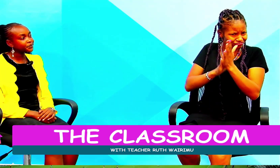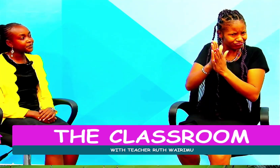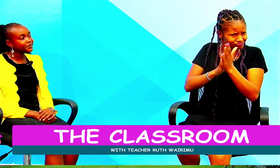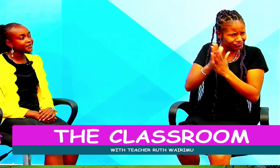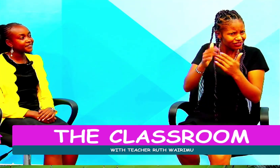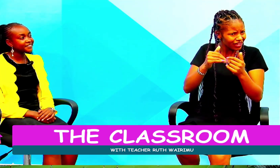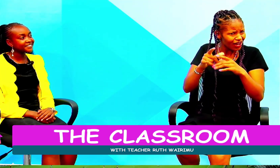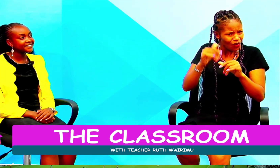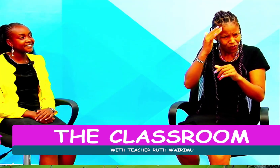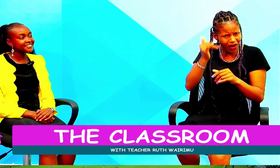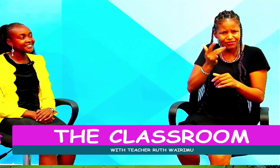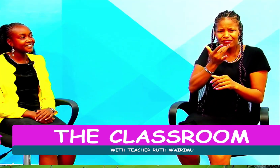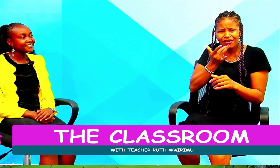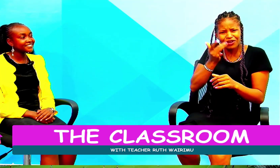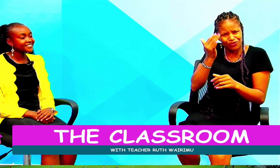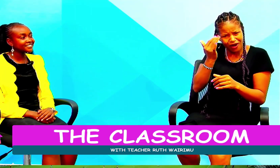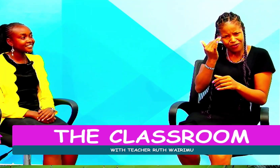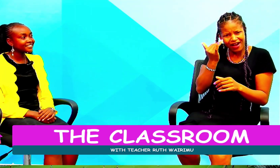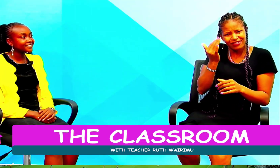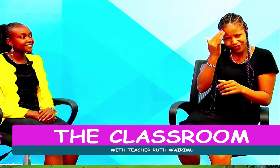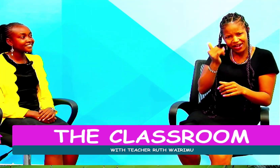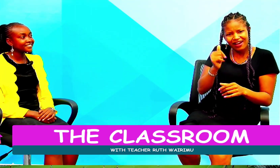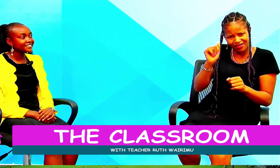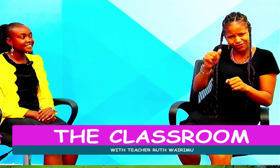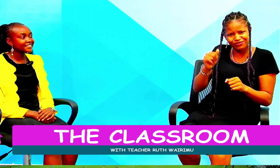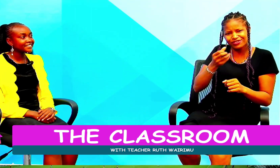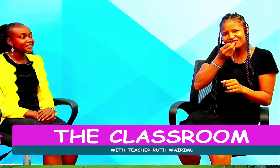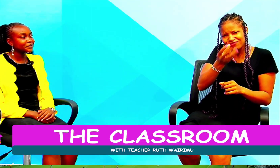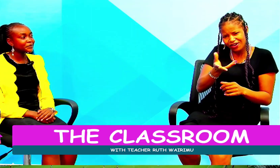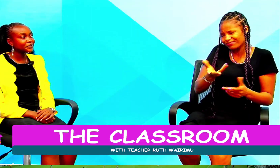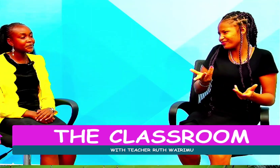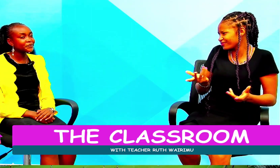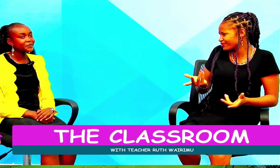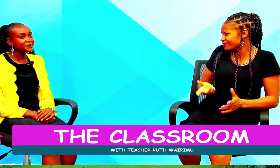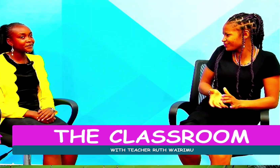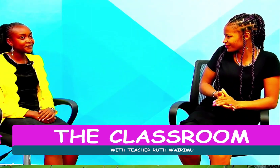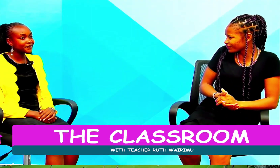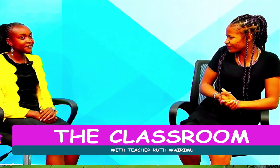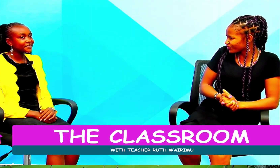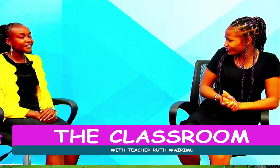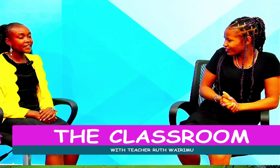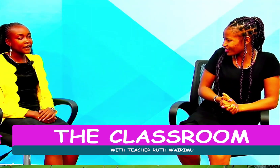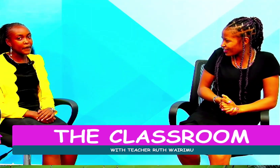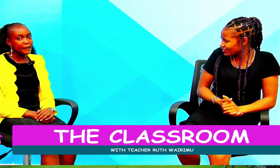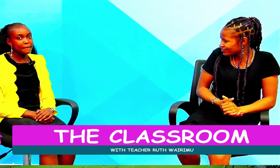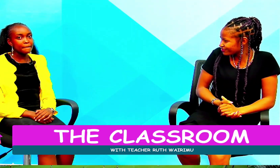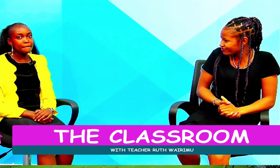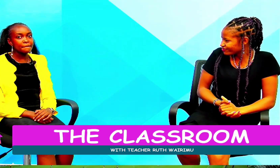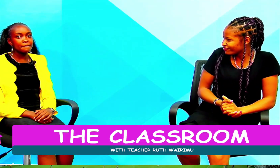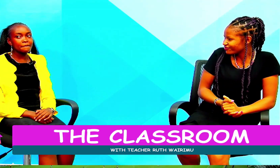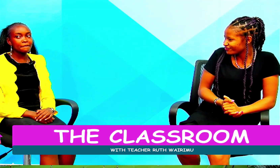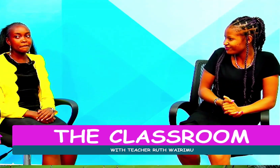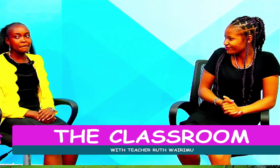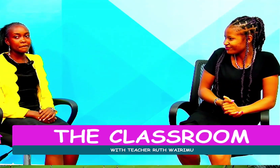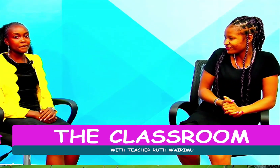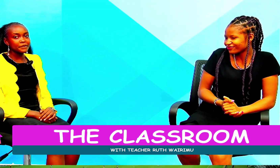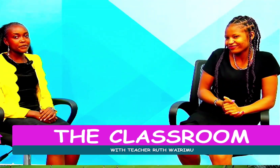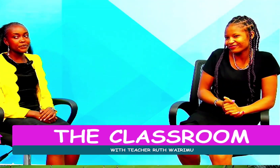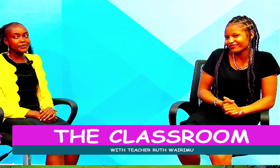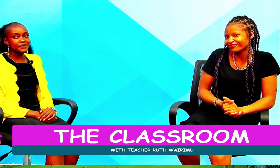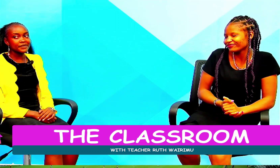time, you will be their favorite because you will be as skilled, very skilled with full information.